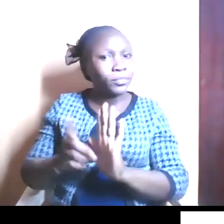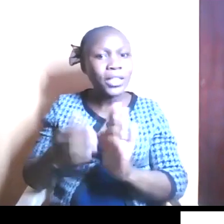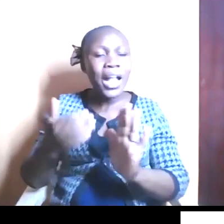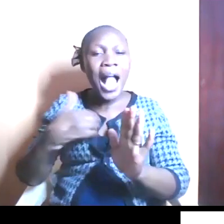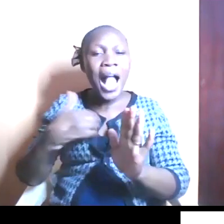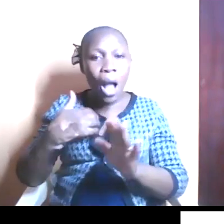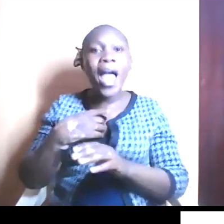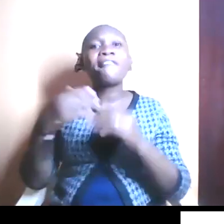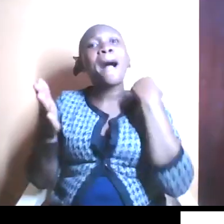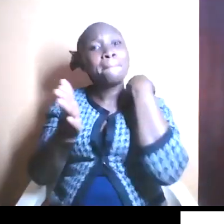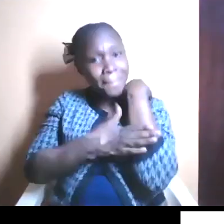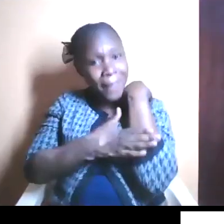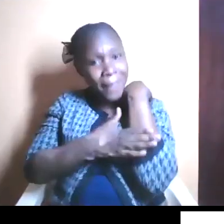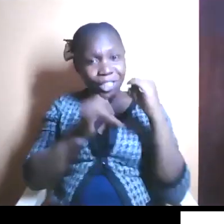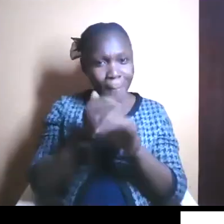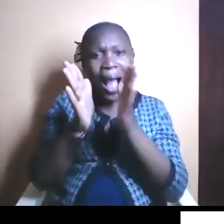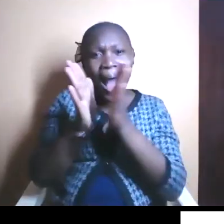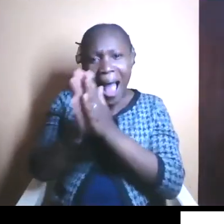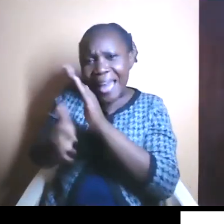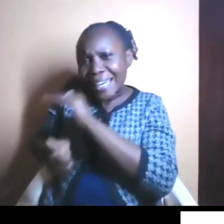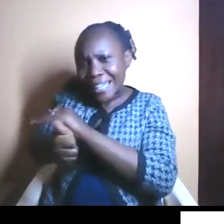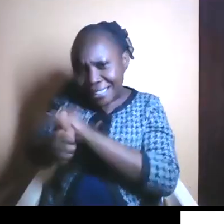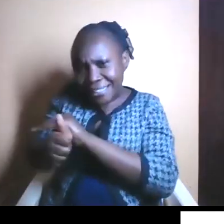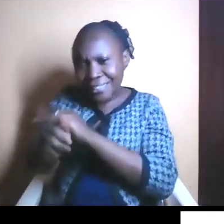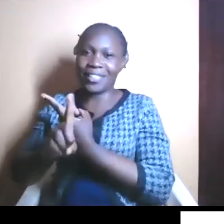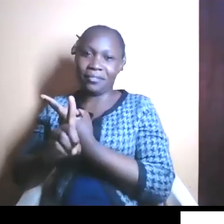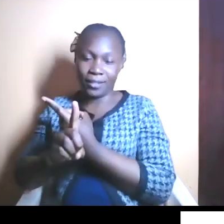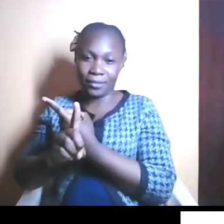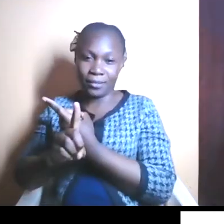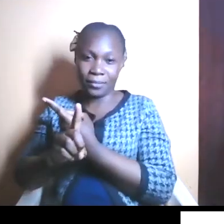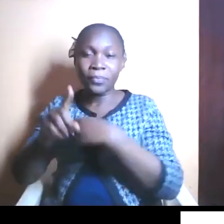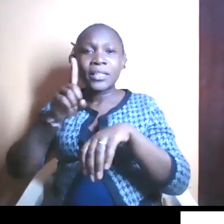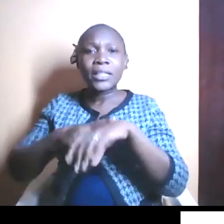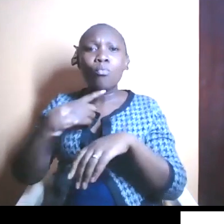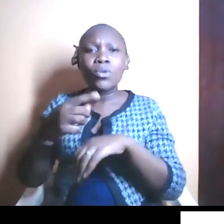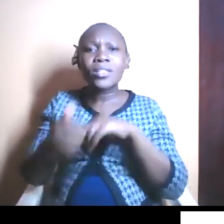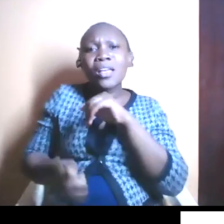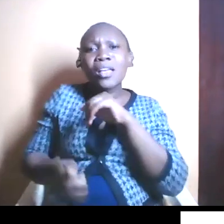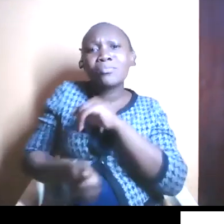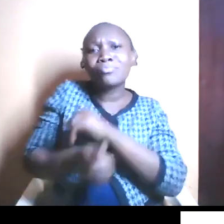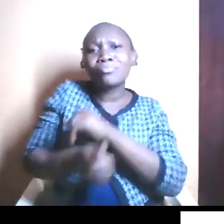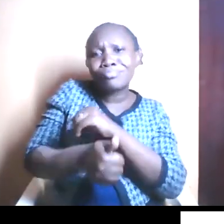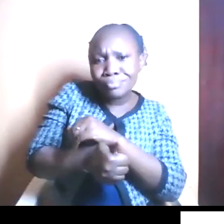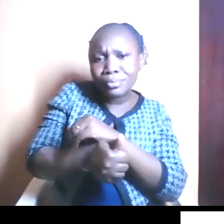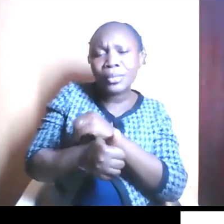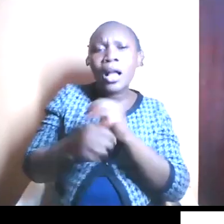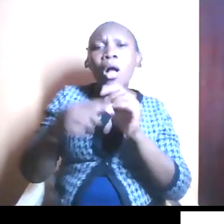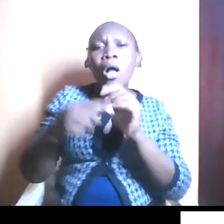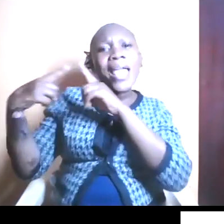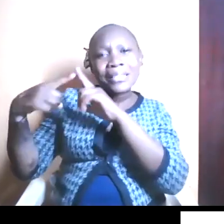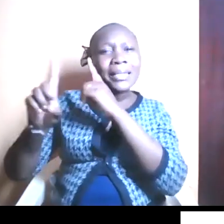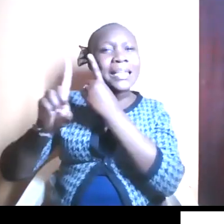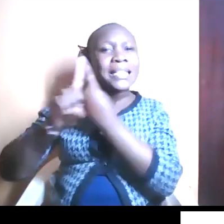and toxic jobs. However, toxicity is experienced differently by different